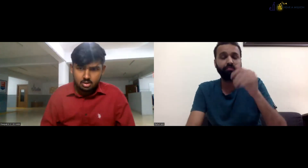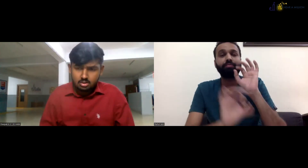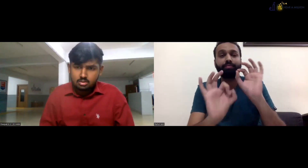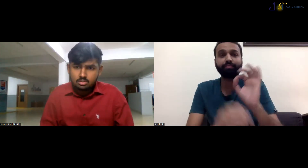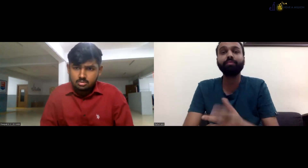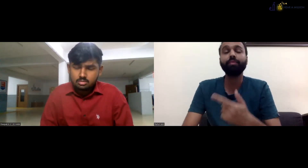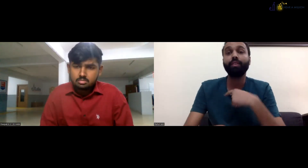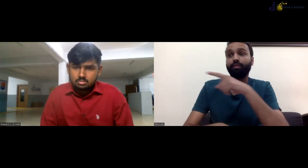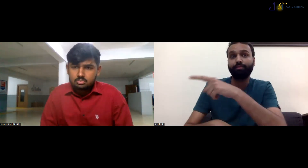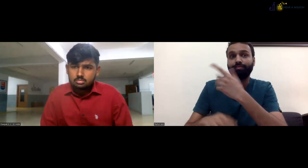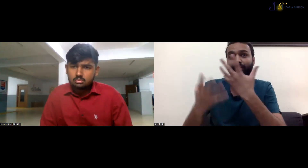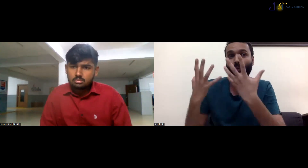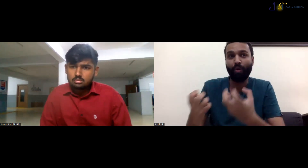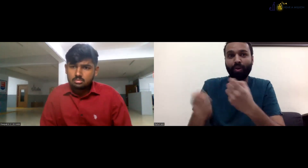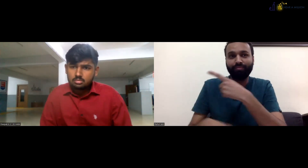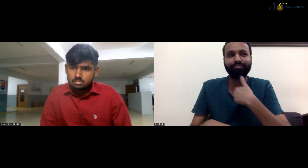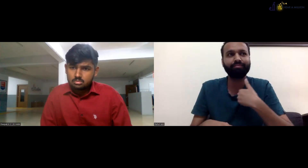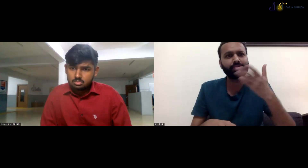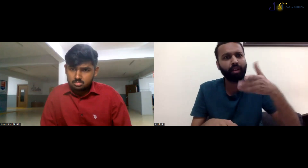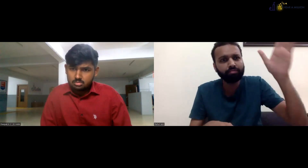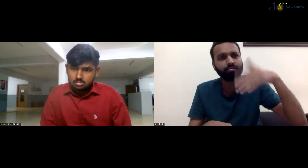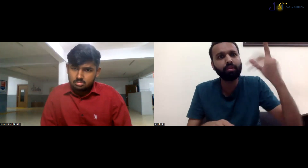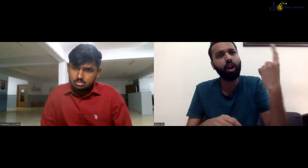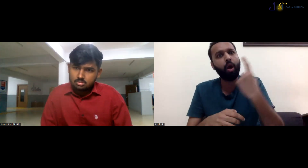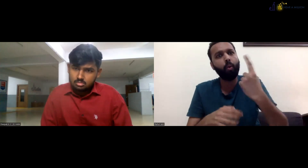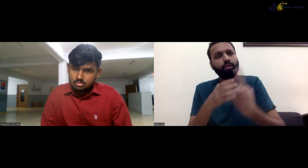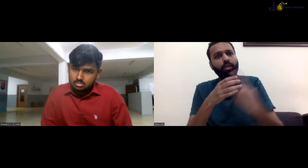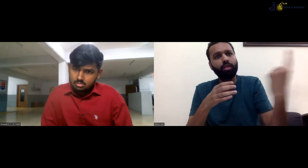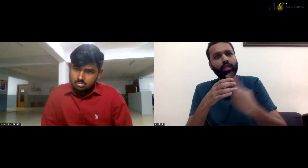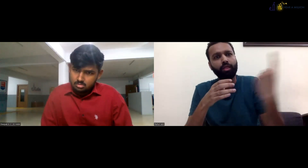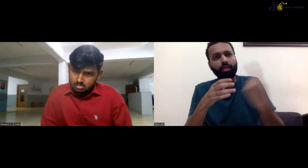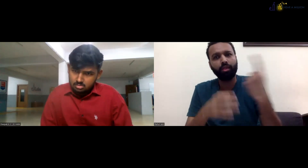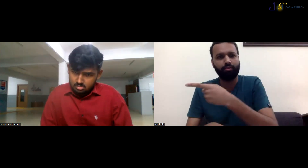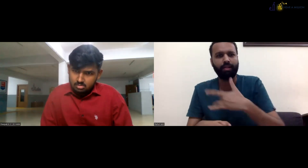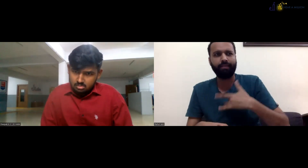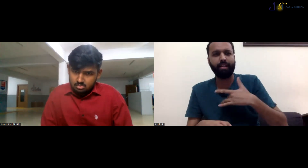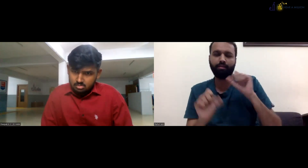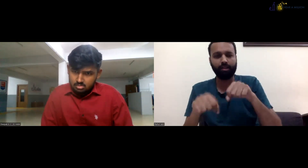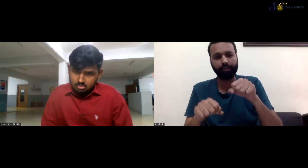but as being newly married, how did you manage that?